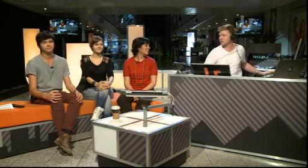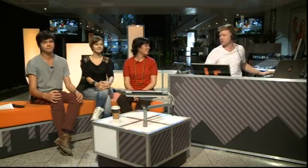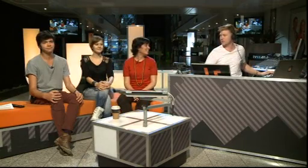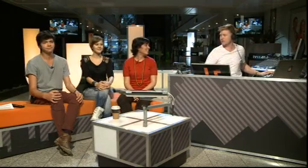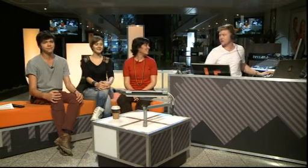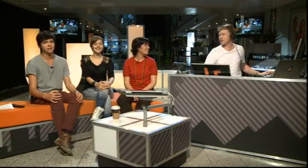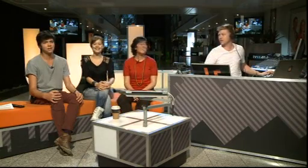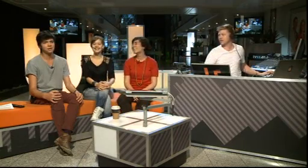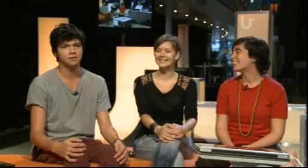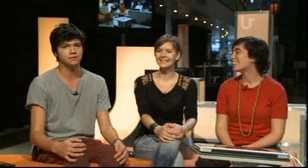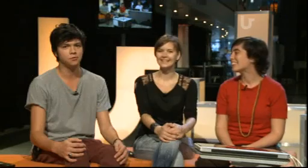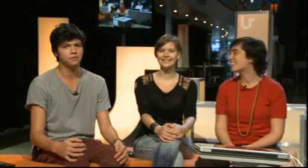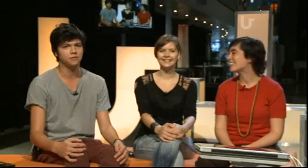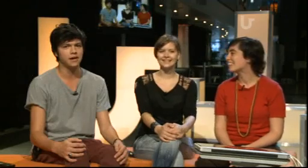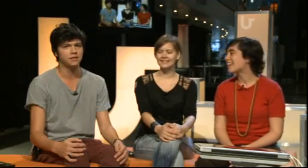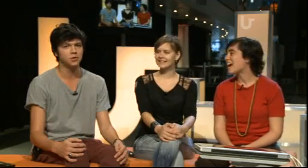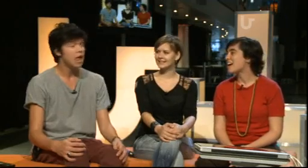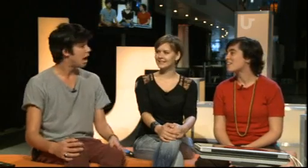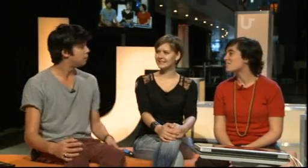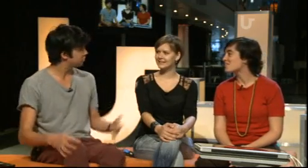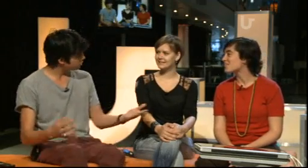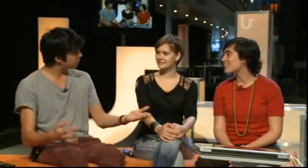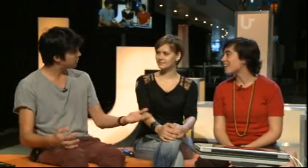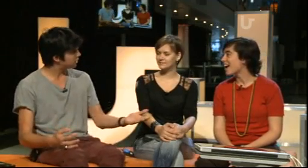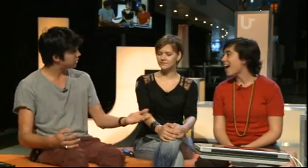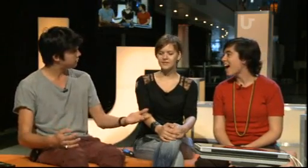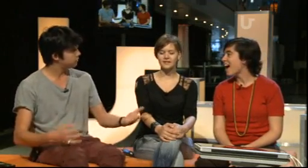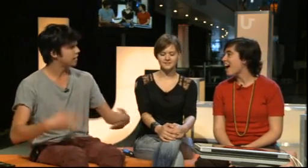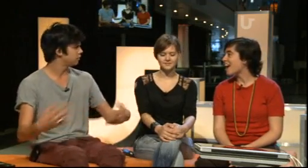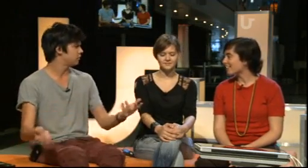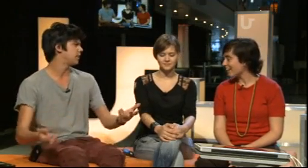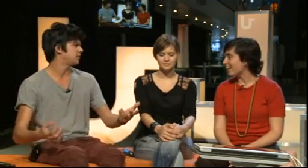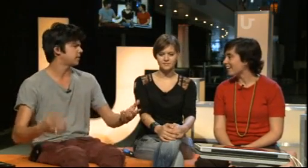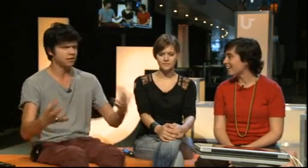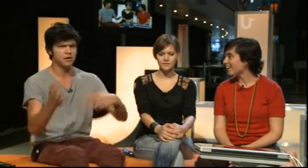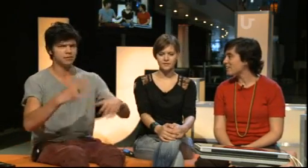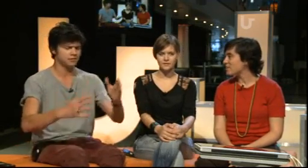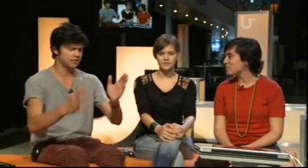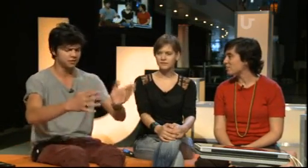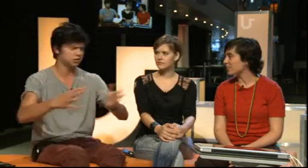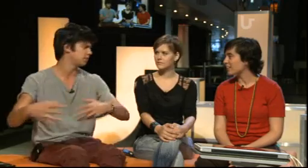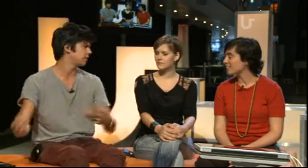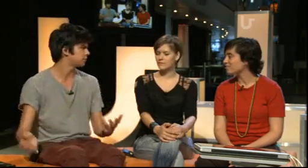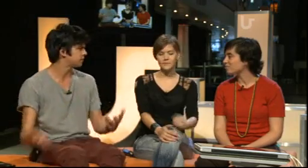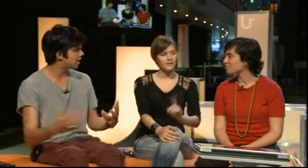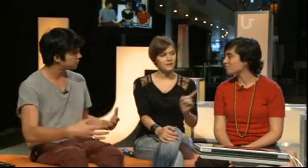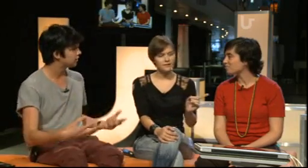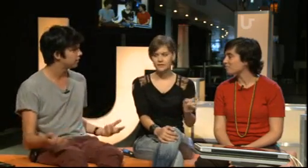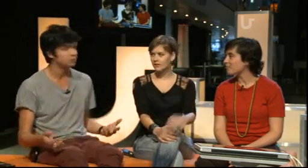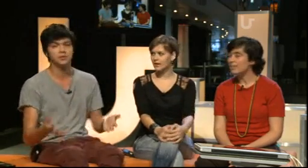threat, my friend. Oh, I think you should very study hard to it. But do you know what I mean, right? Like you learn Spanish, you start to think about sentence structure and that sort of thing. So how does sign language, I'm